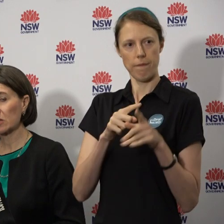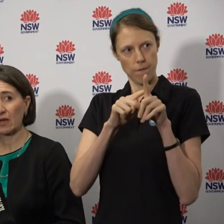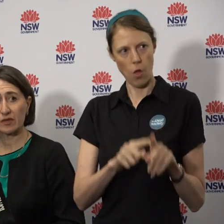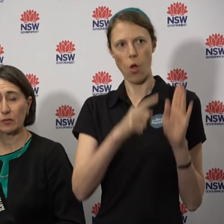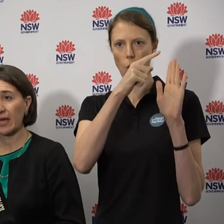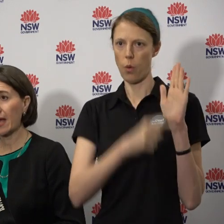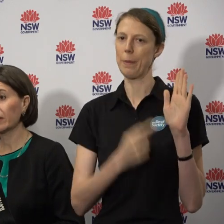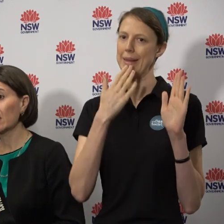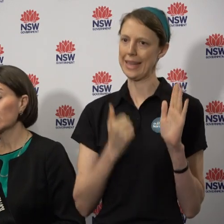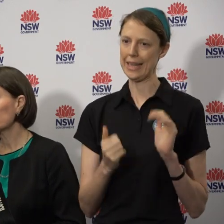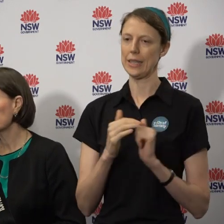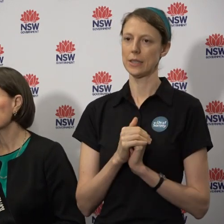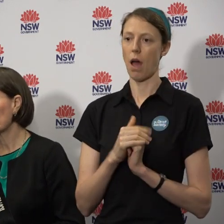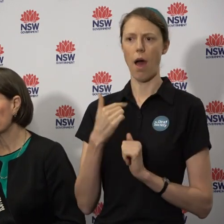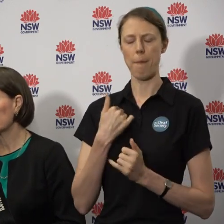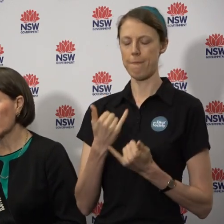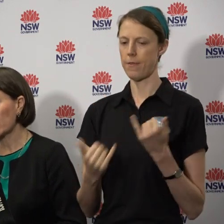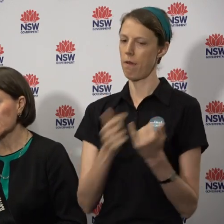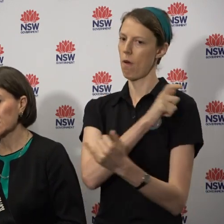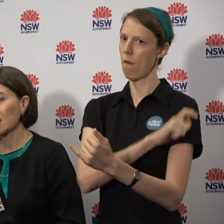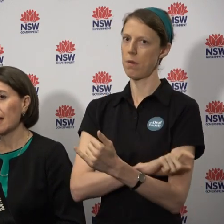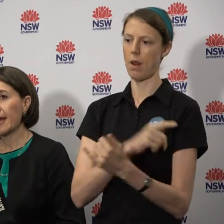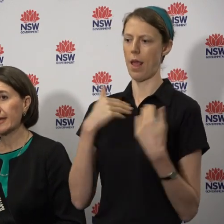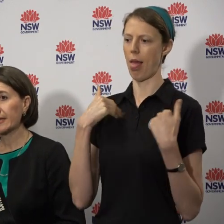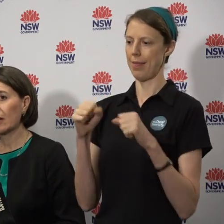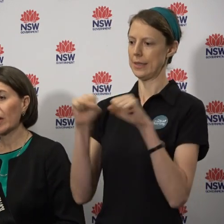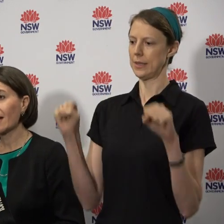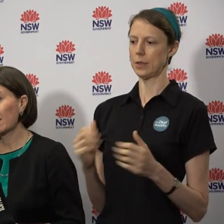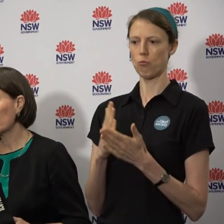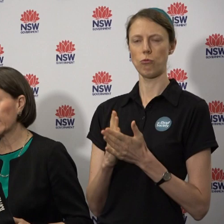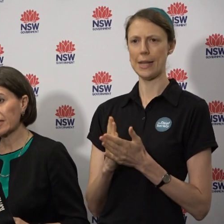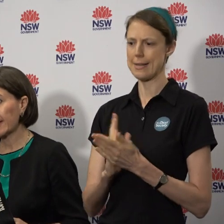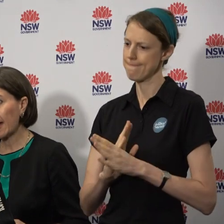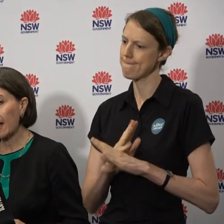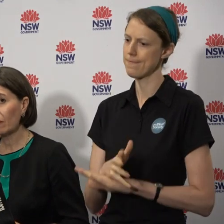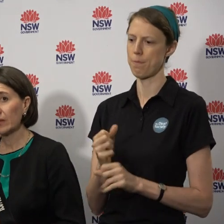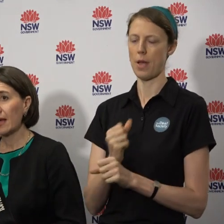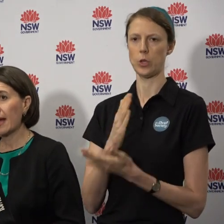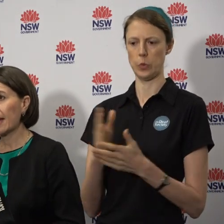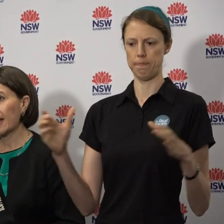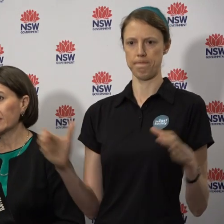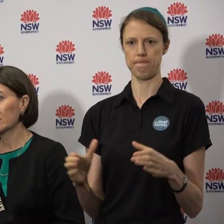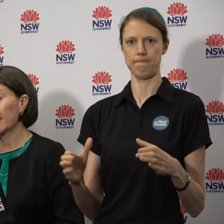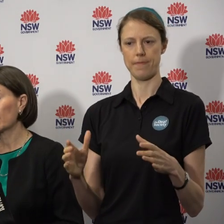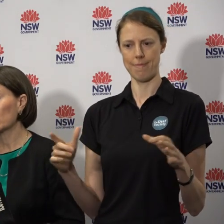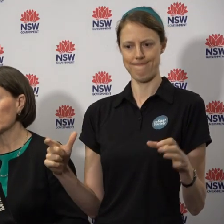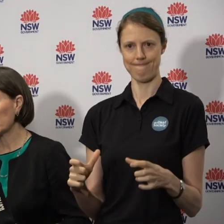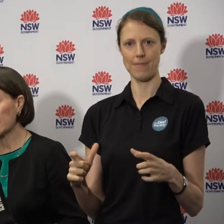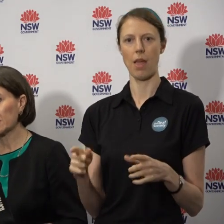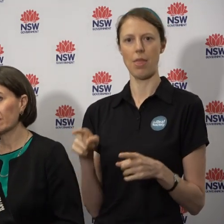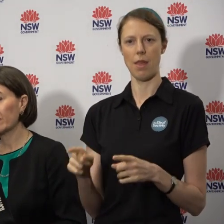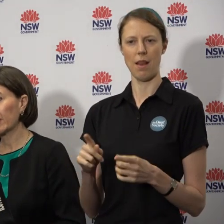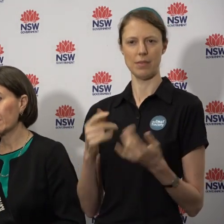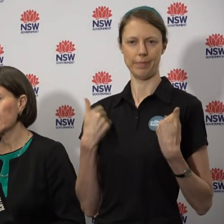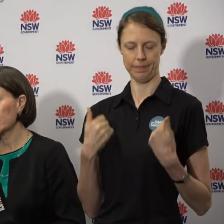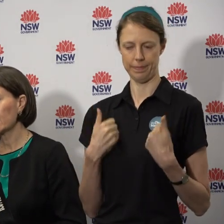system is doing everything we can to reduce the spread of this virus. And we ask everybody to stay calm and to take the precautionary